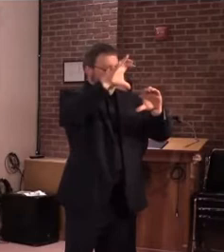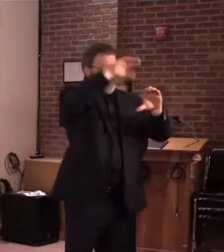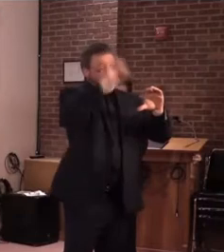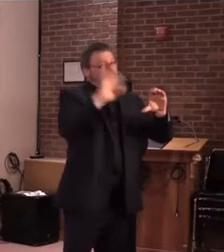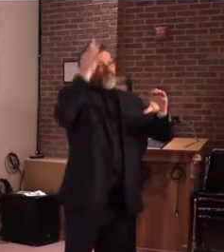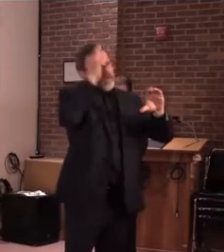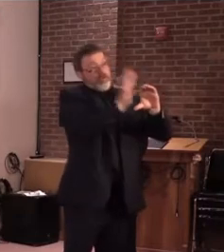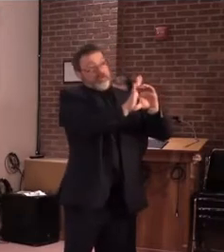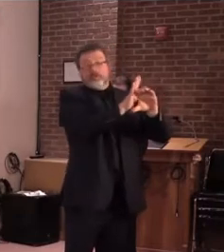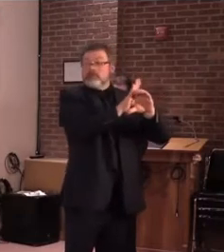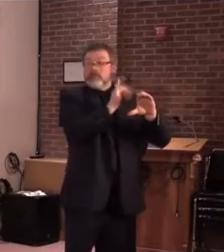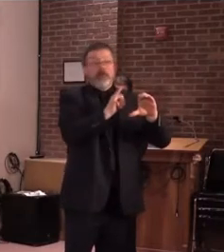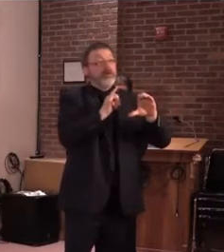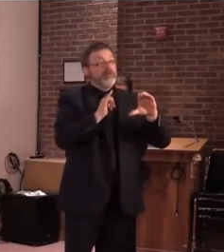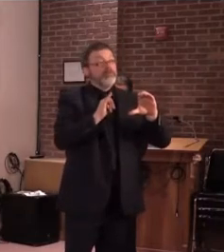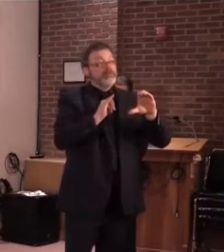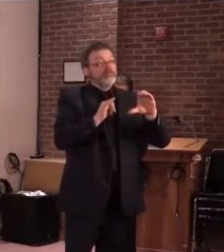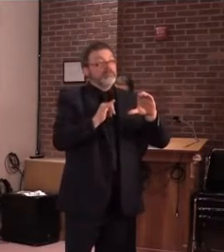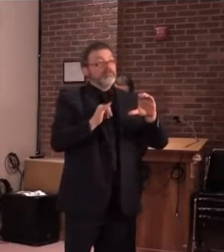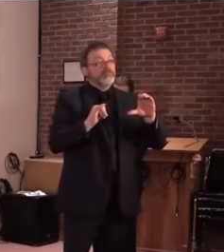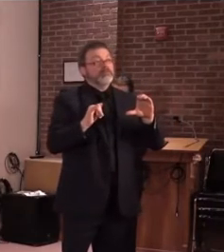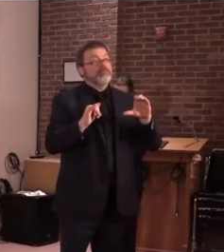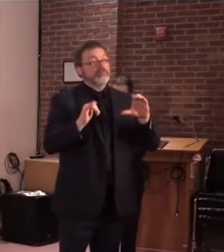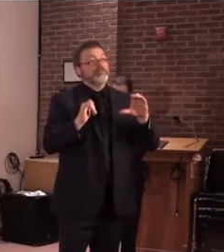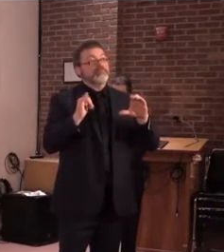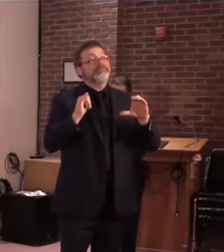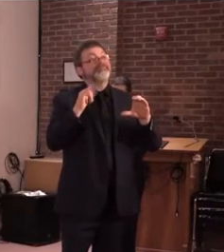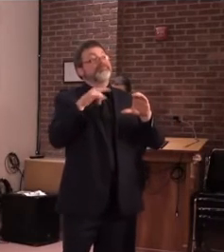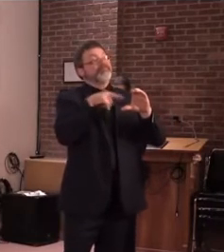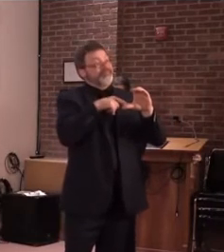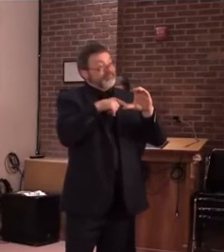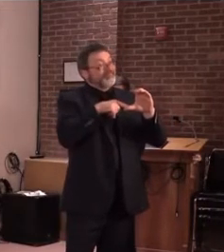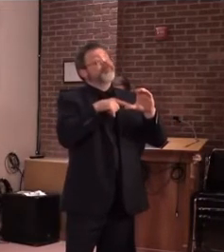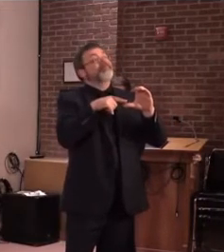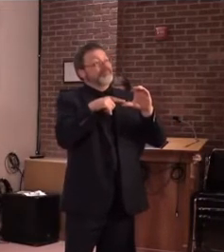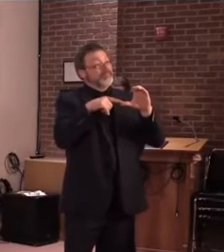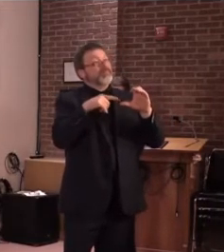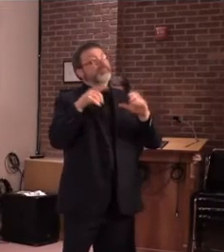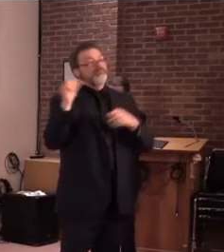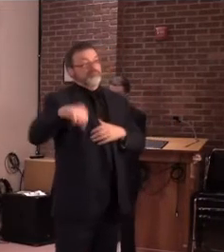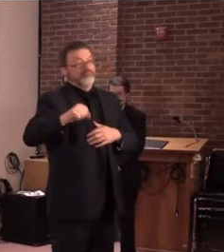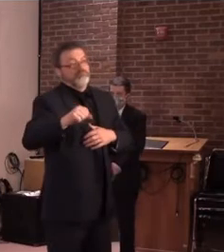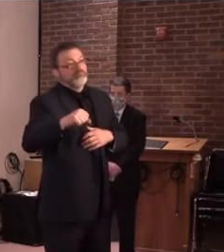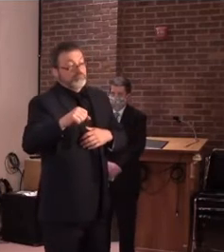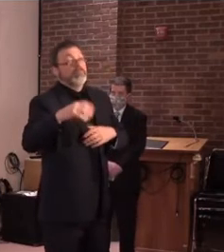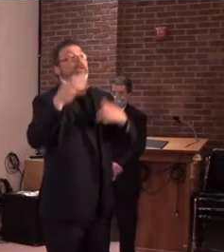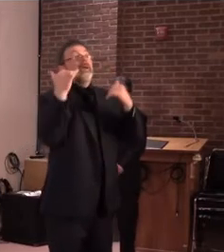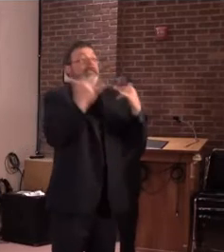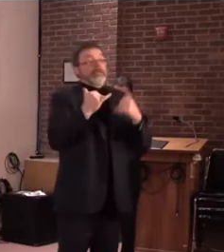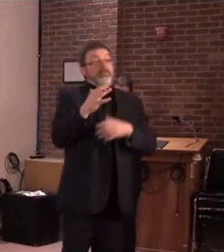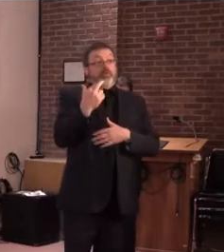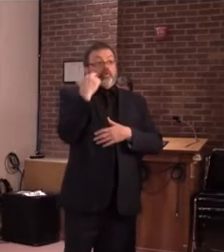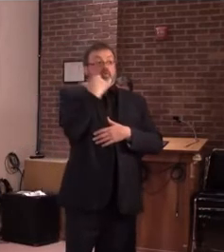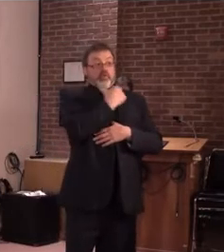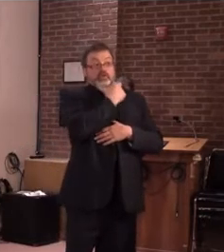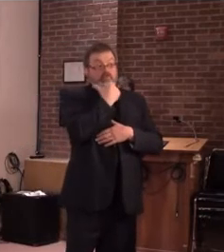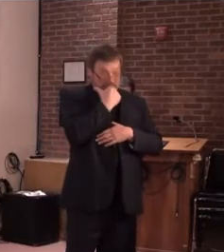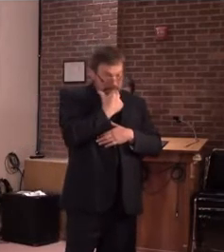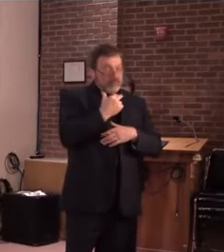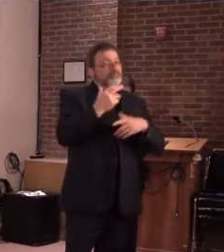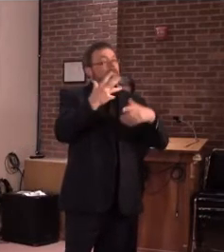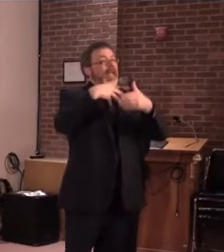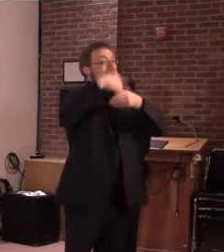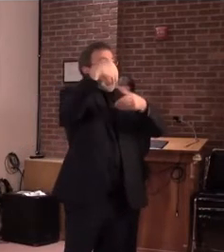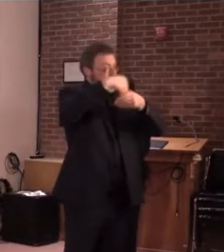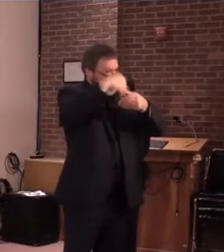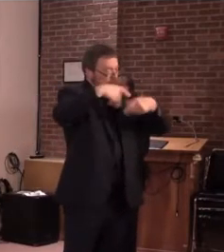guidelines for restaurants as far as outdoor-only dining or seating capacity, or kind of looking for an update on that.